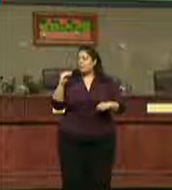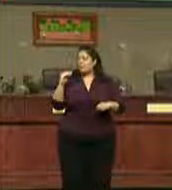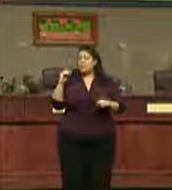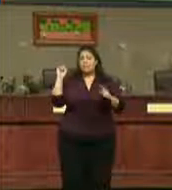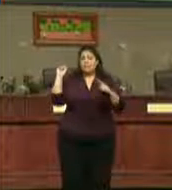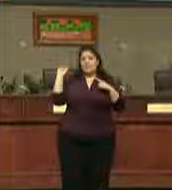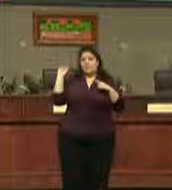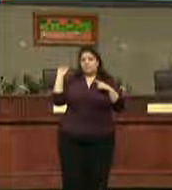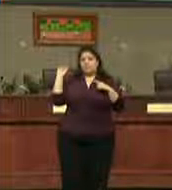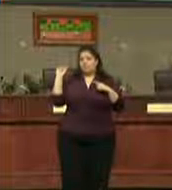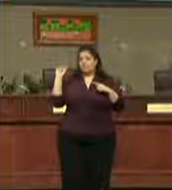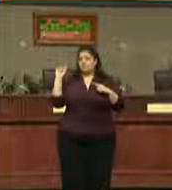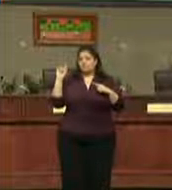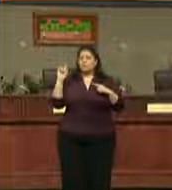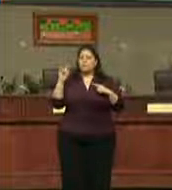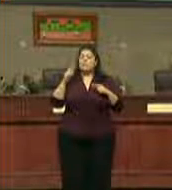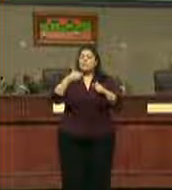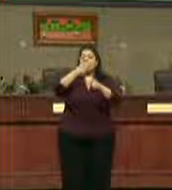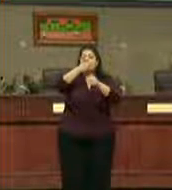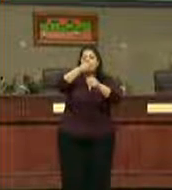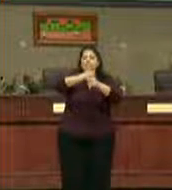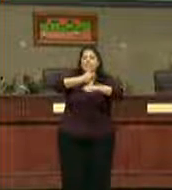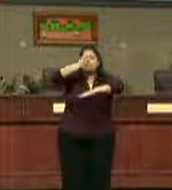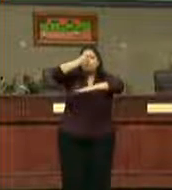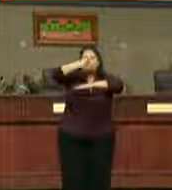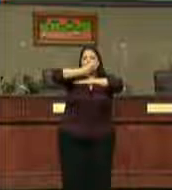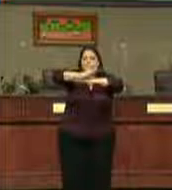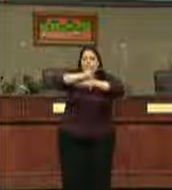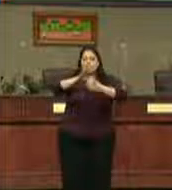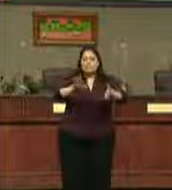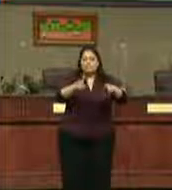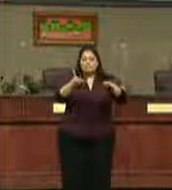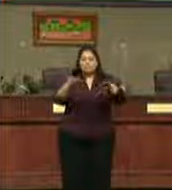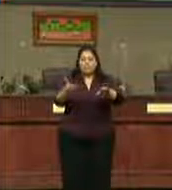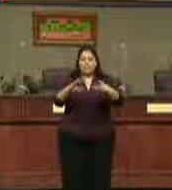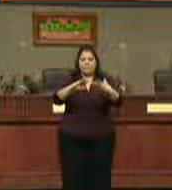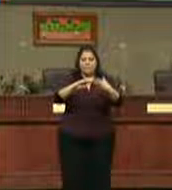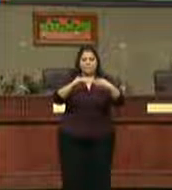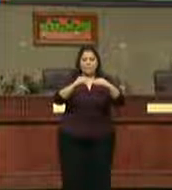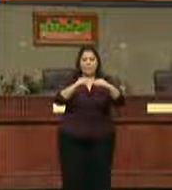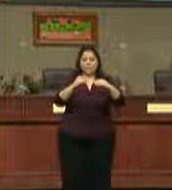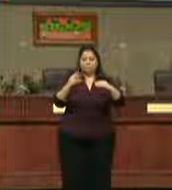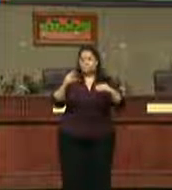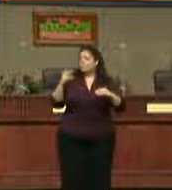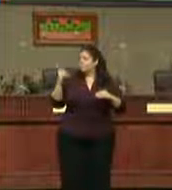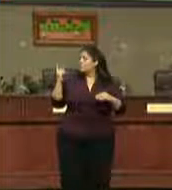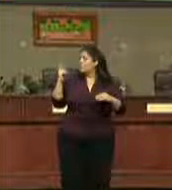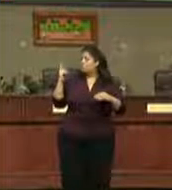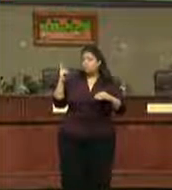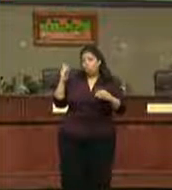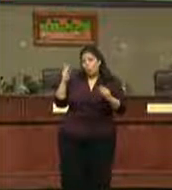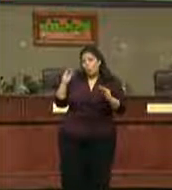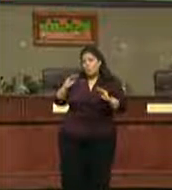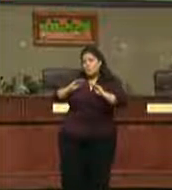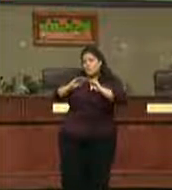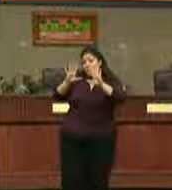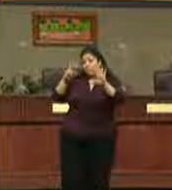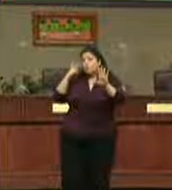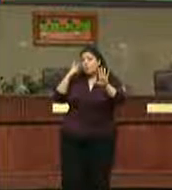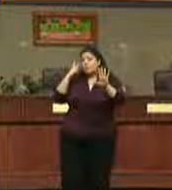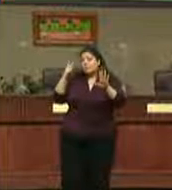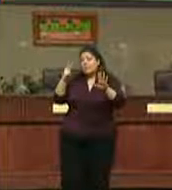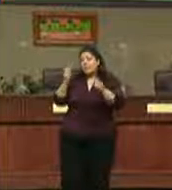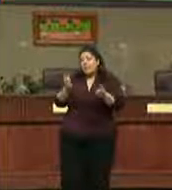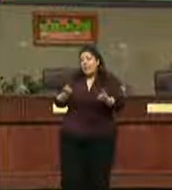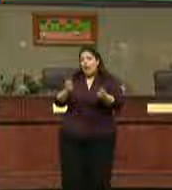Now, these are the death per day. And if you can see, we clearly has been decreasing the number of